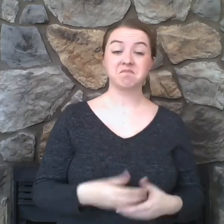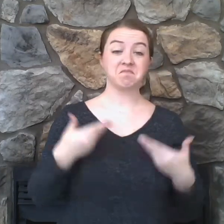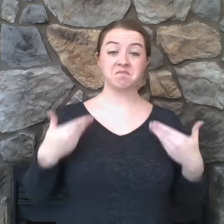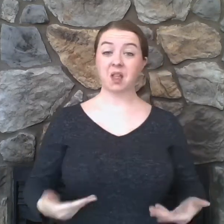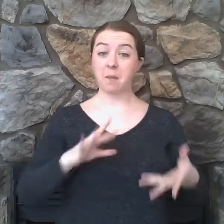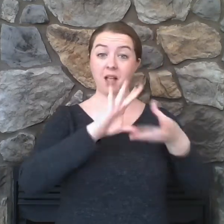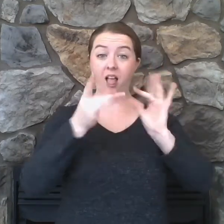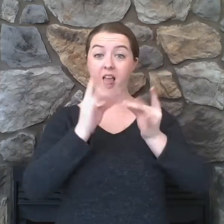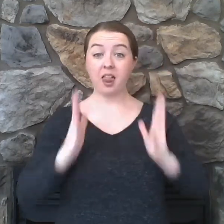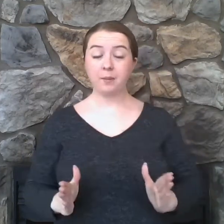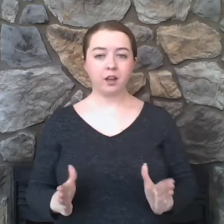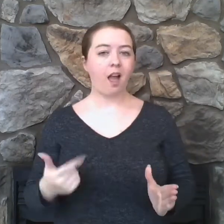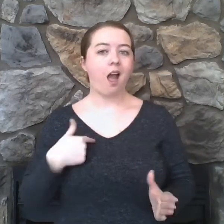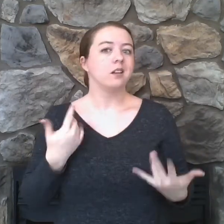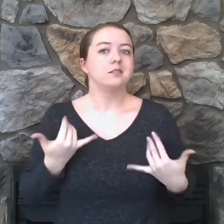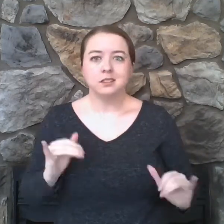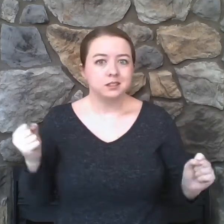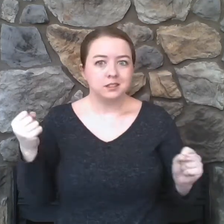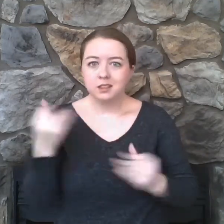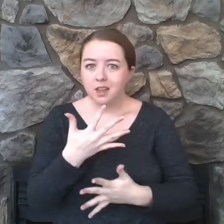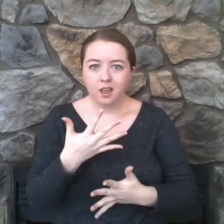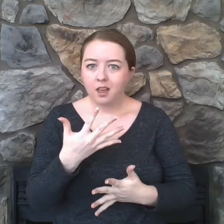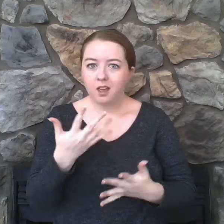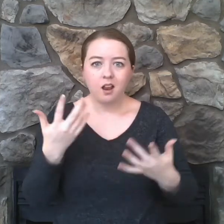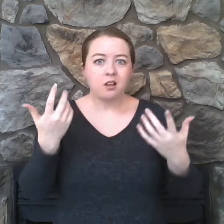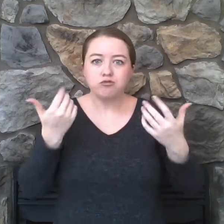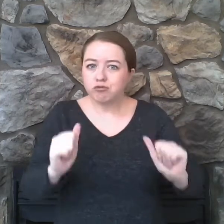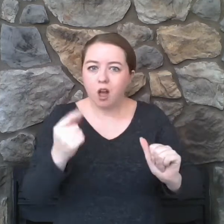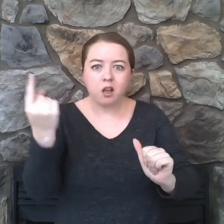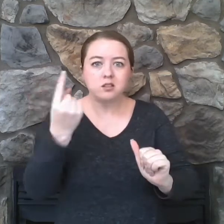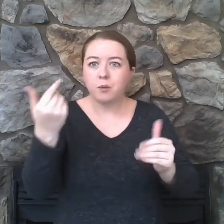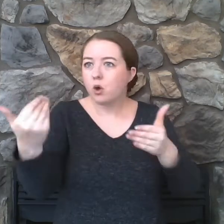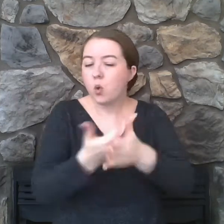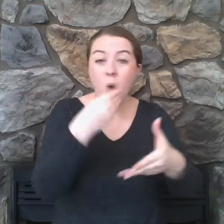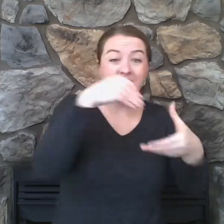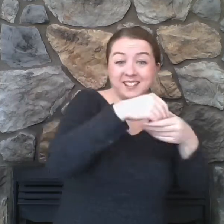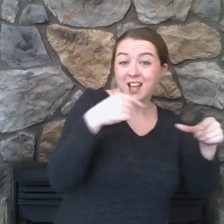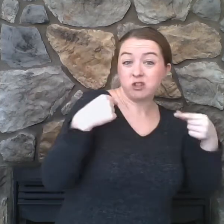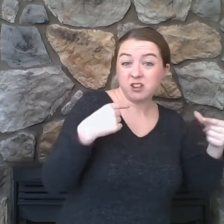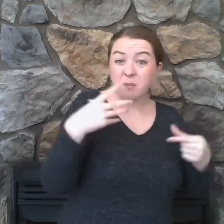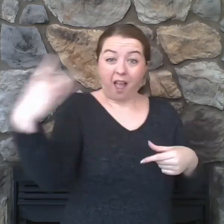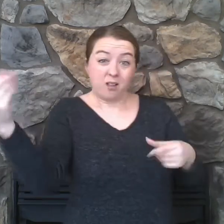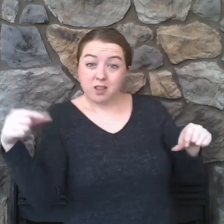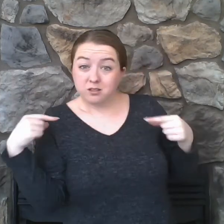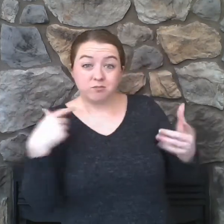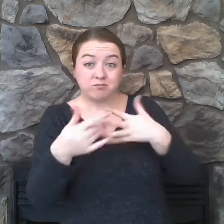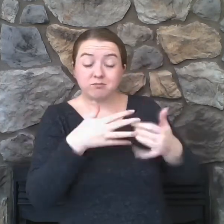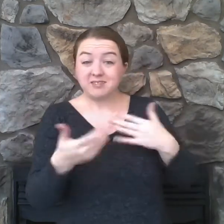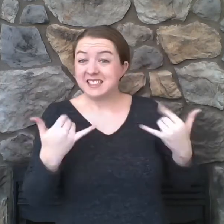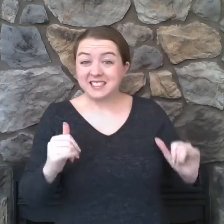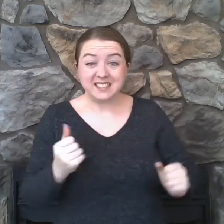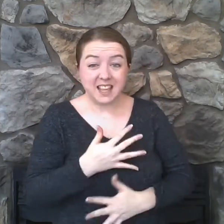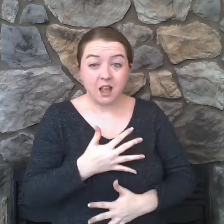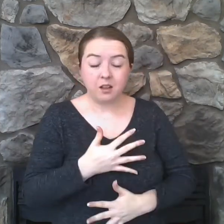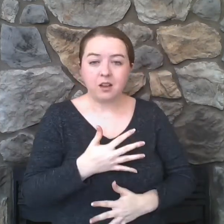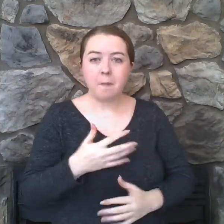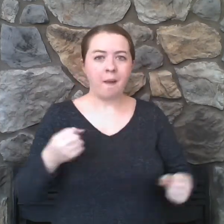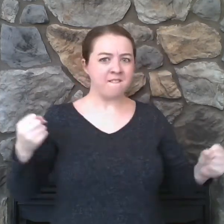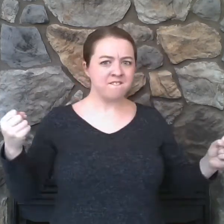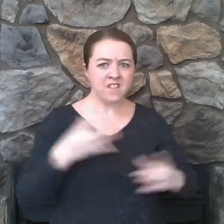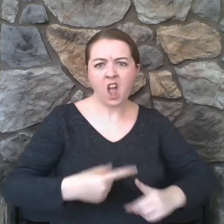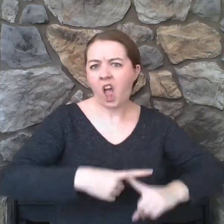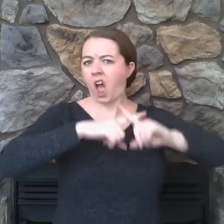still feel scared when I try something new, inside or outside the gym. But I never let fear hold me